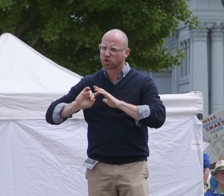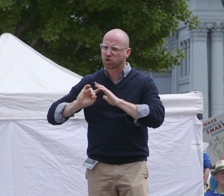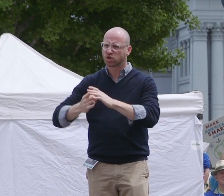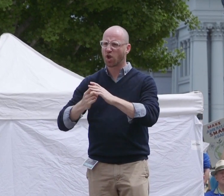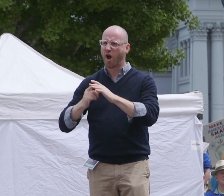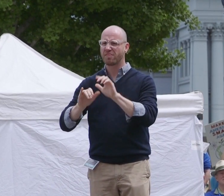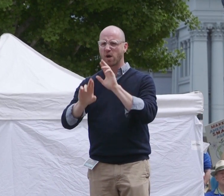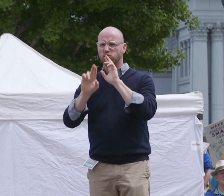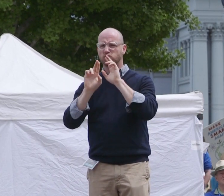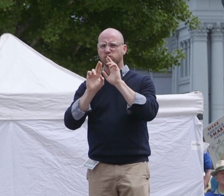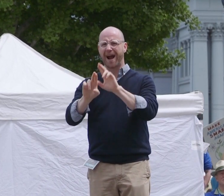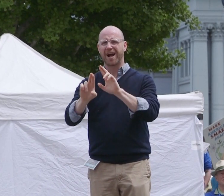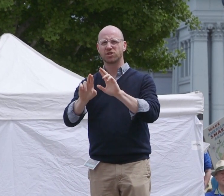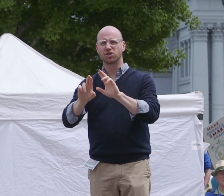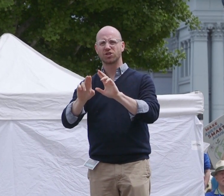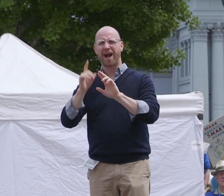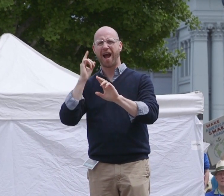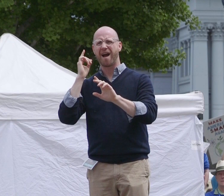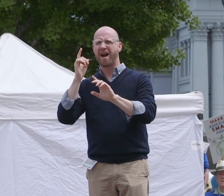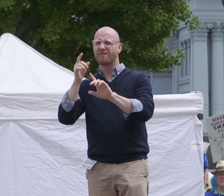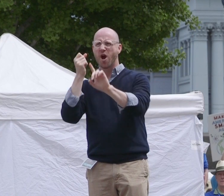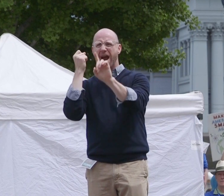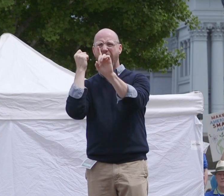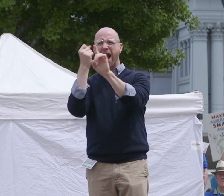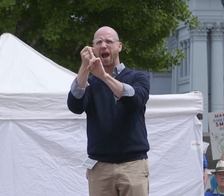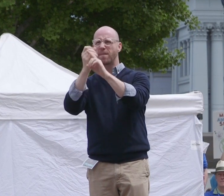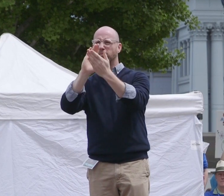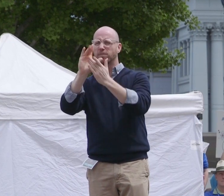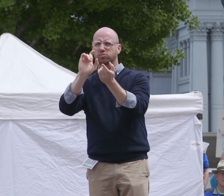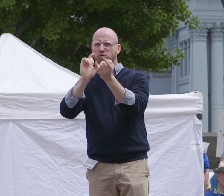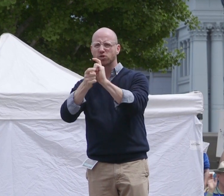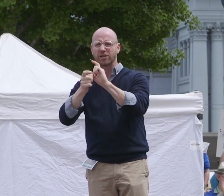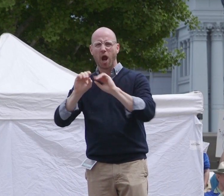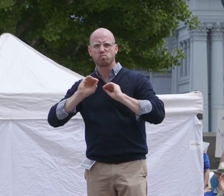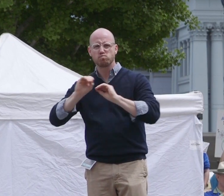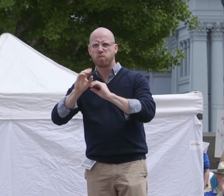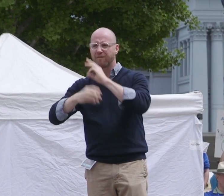Let us bring about change and let's move this world. Thank you.